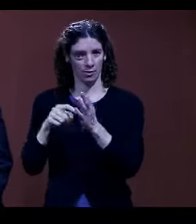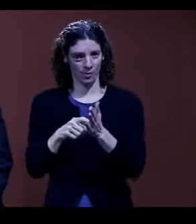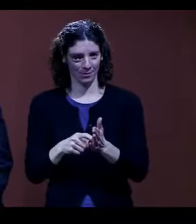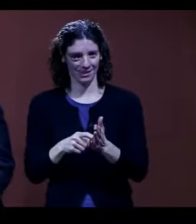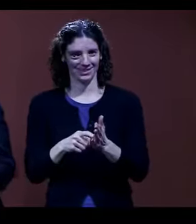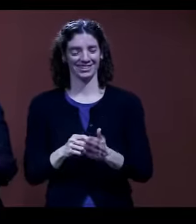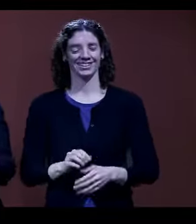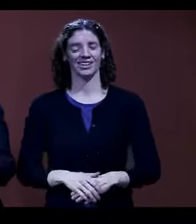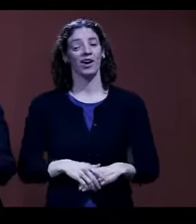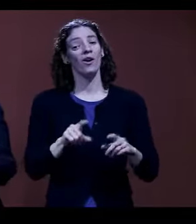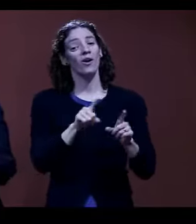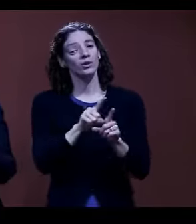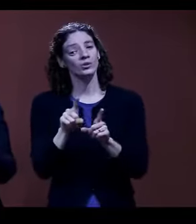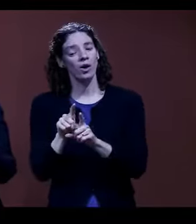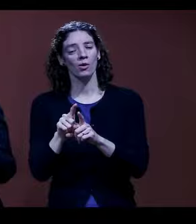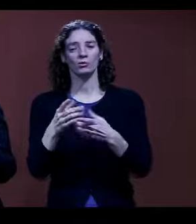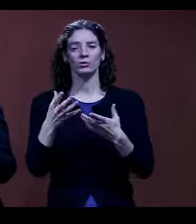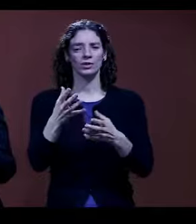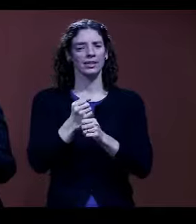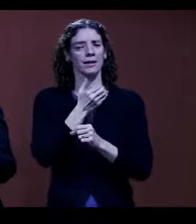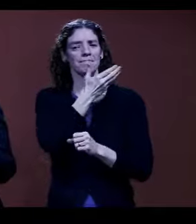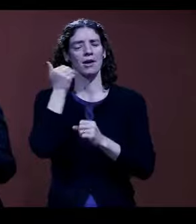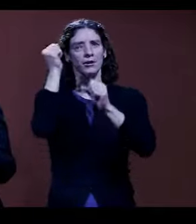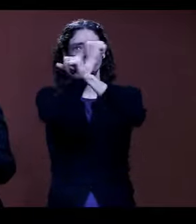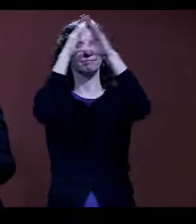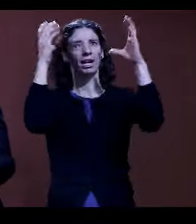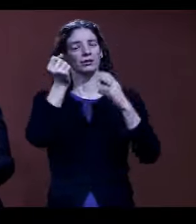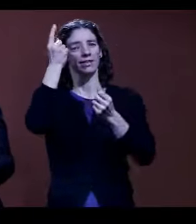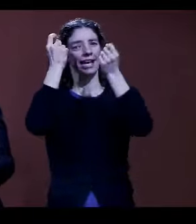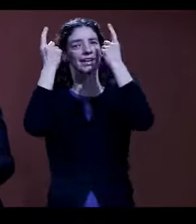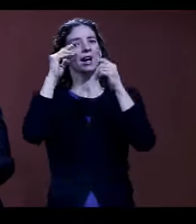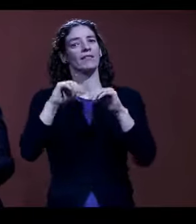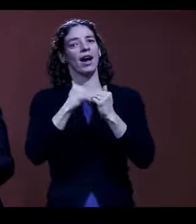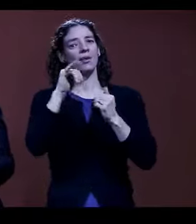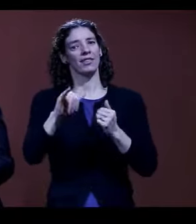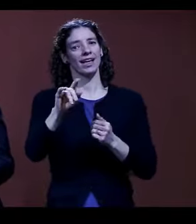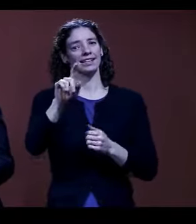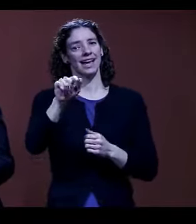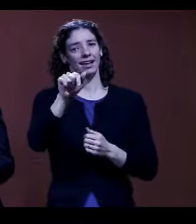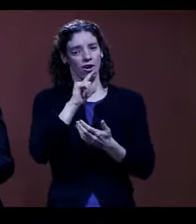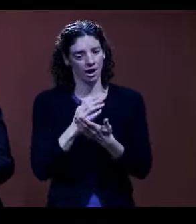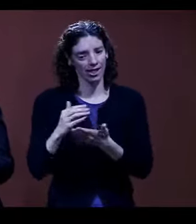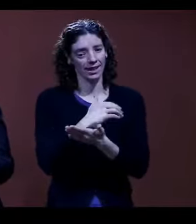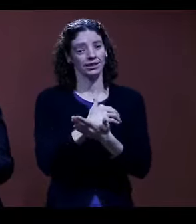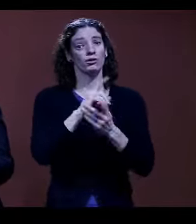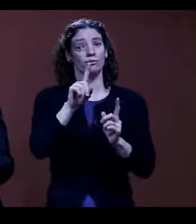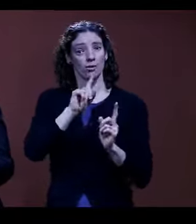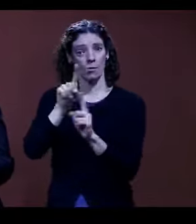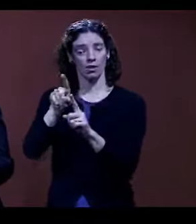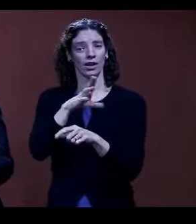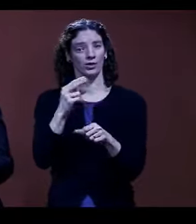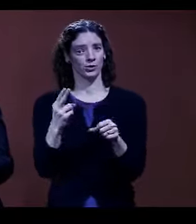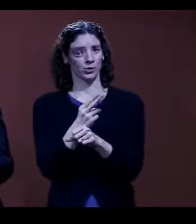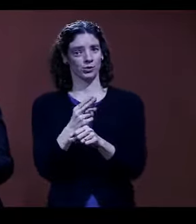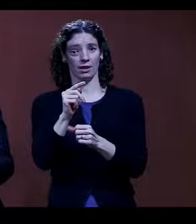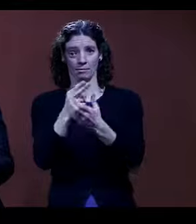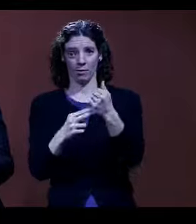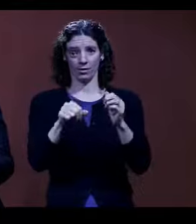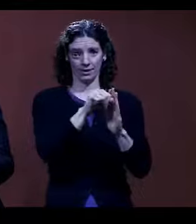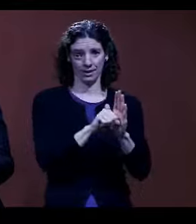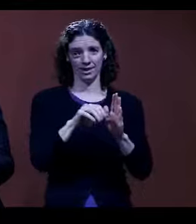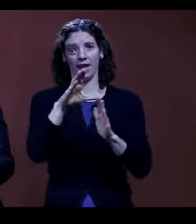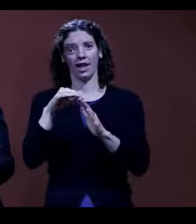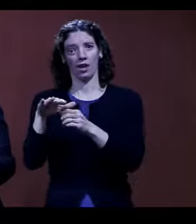requirements. Also to gain a better understanding of how these data are collected, how they're reported, and how they're used at both the state and local